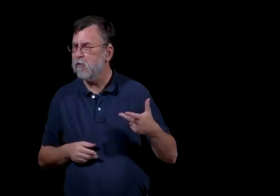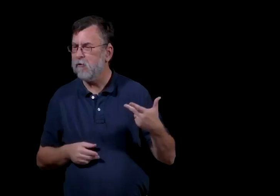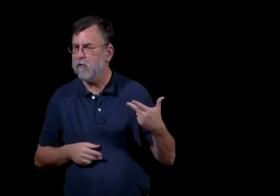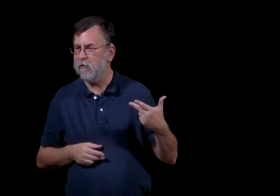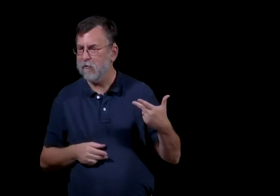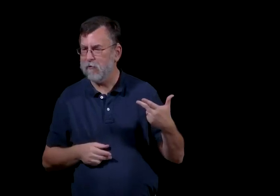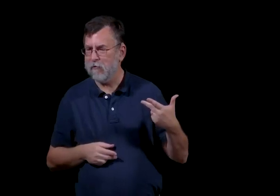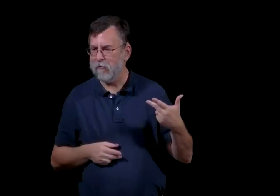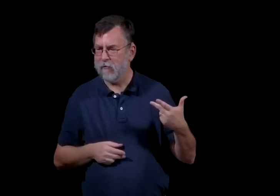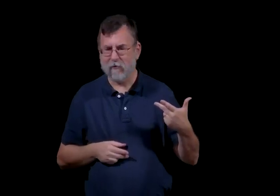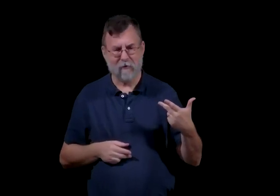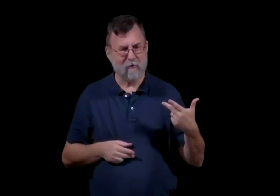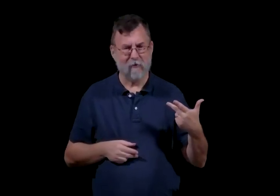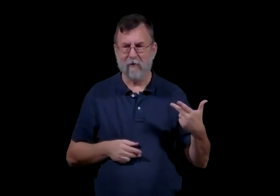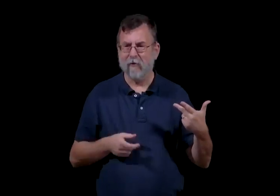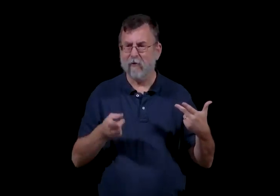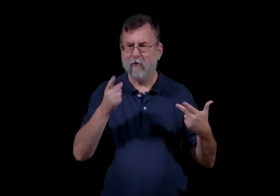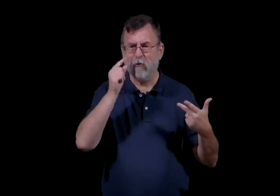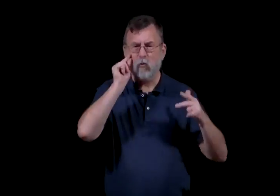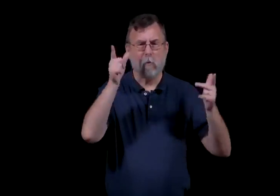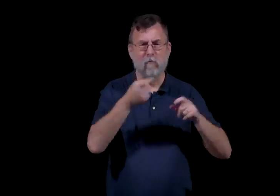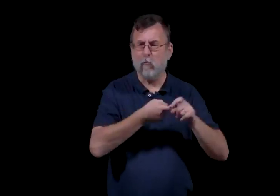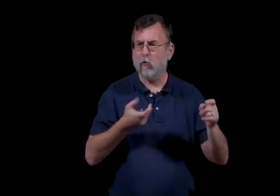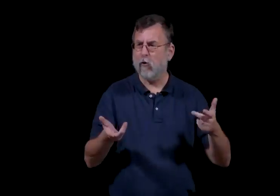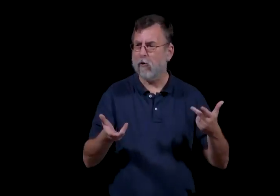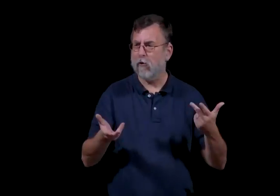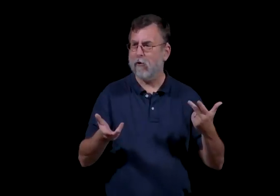You just woke up this morning from what?